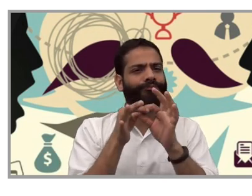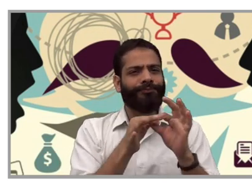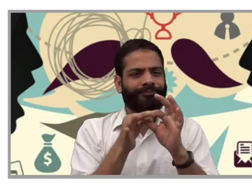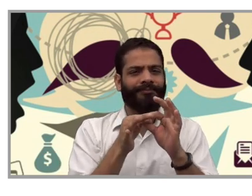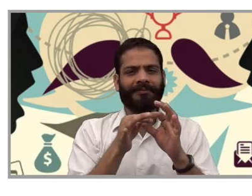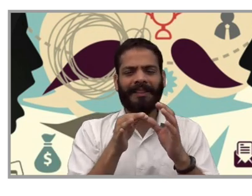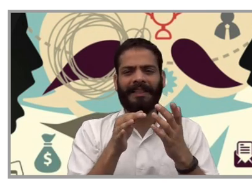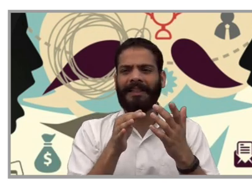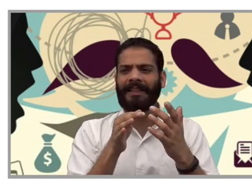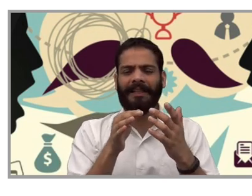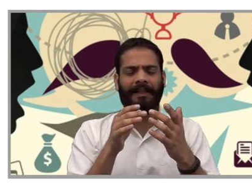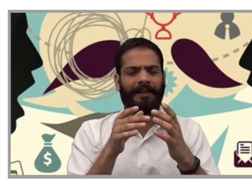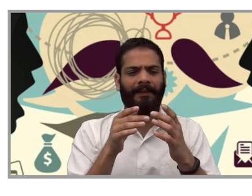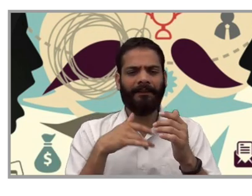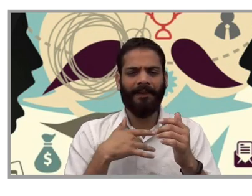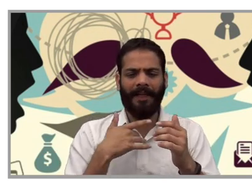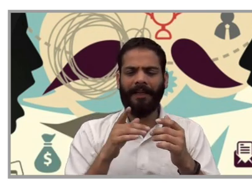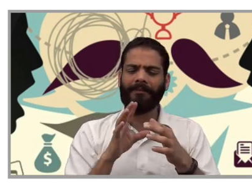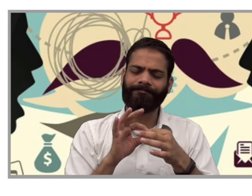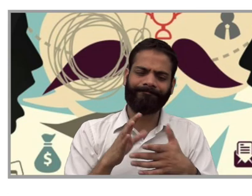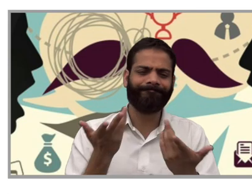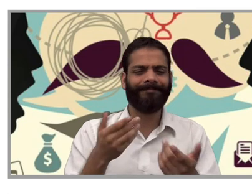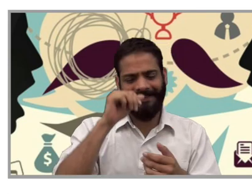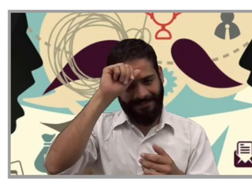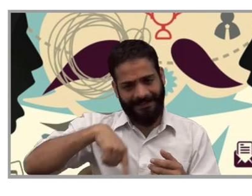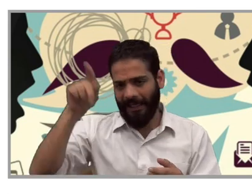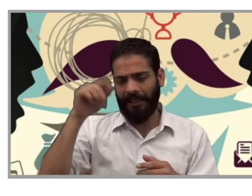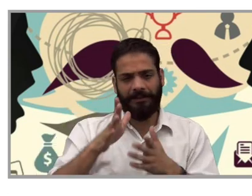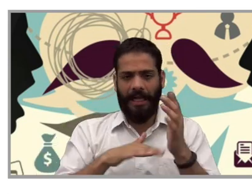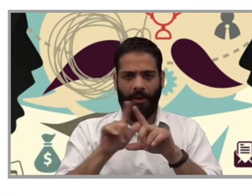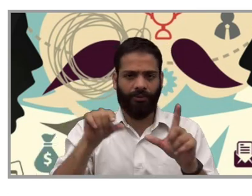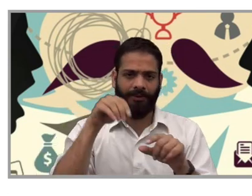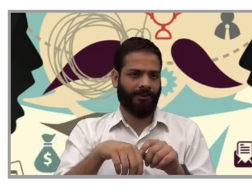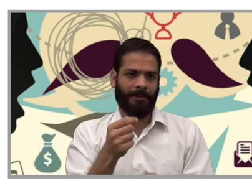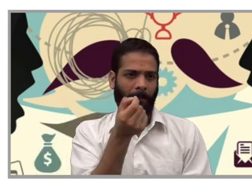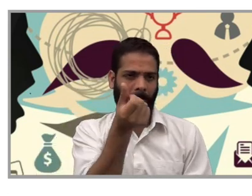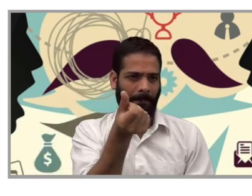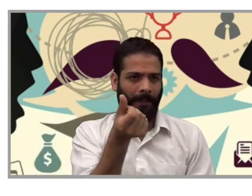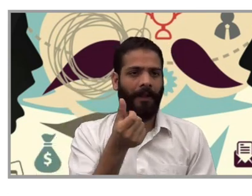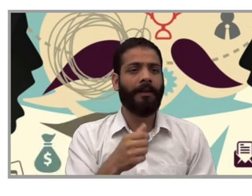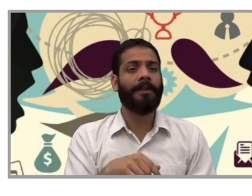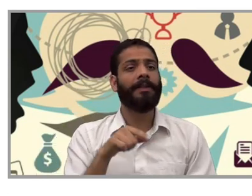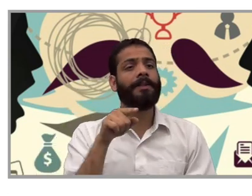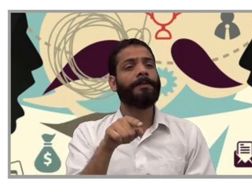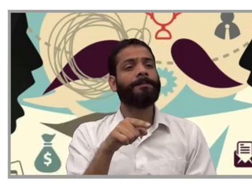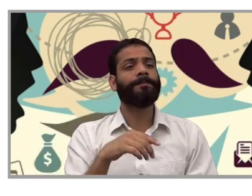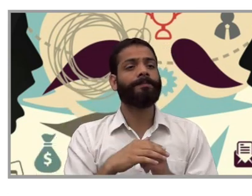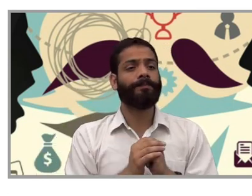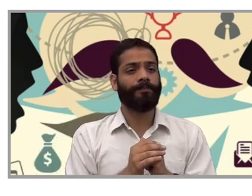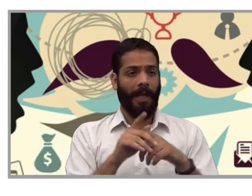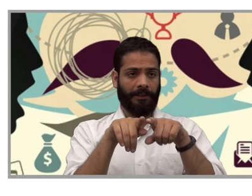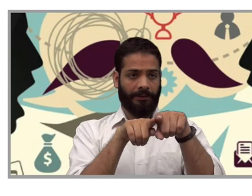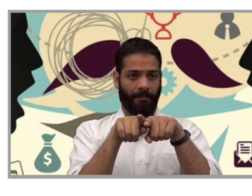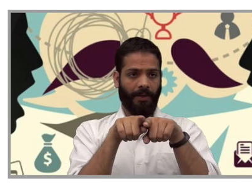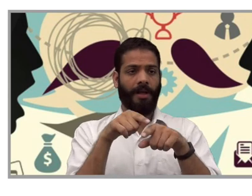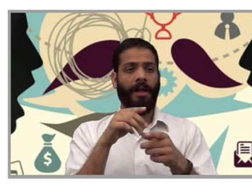from the adjective red with the change in the handshape. Clean is derived